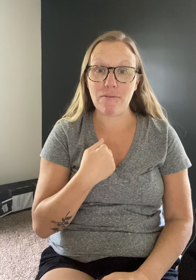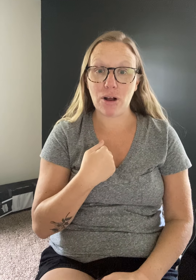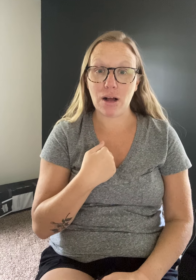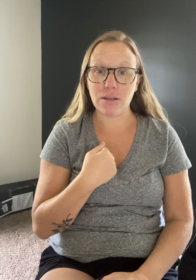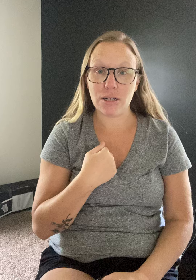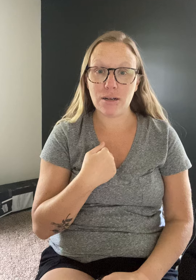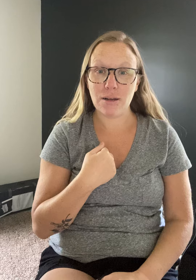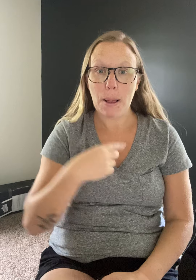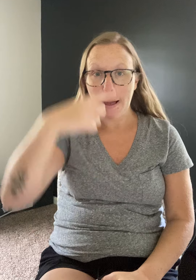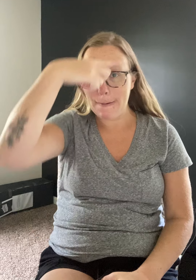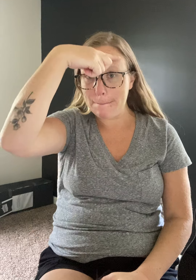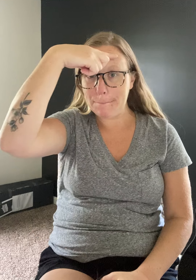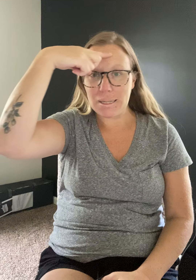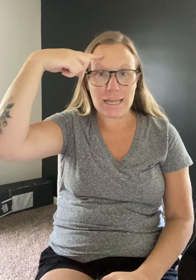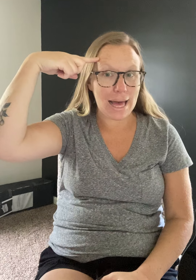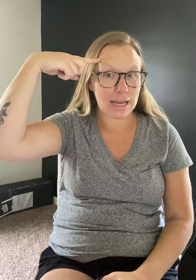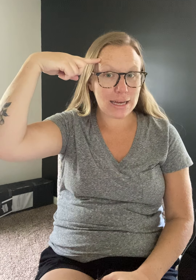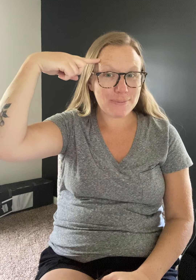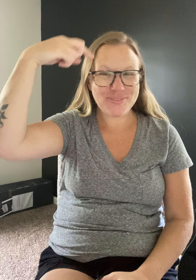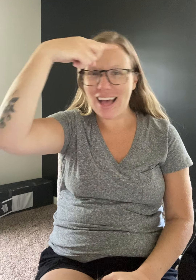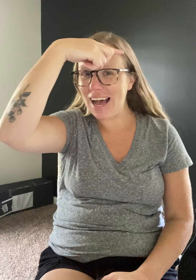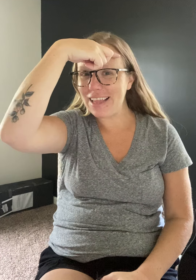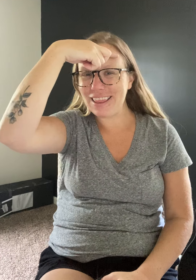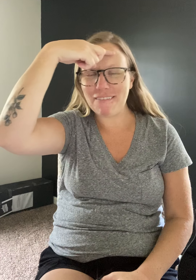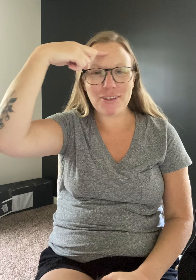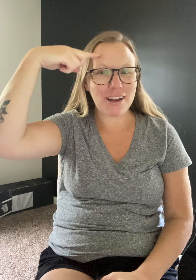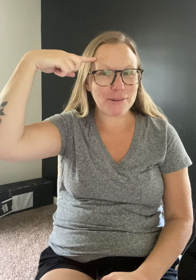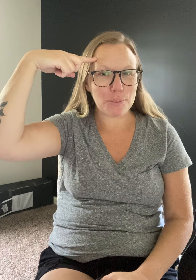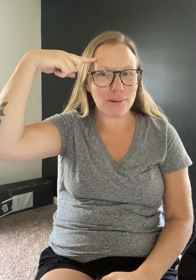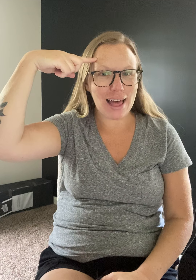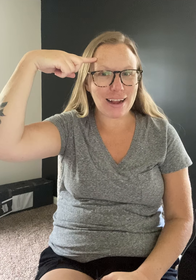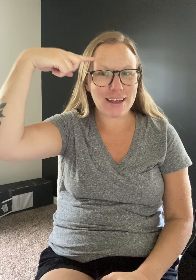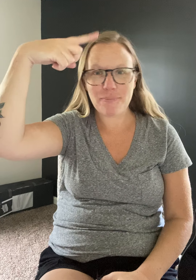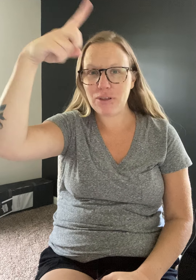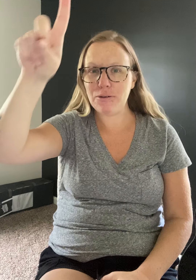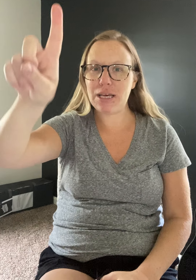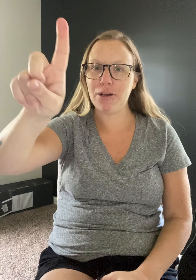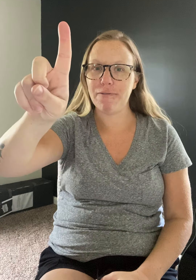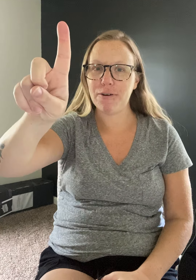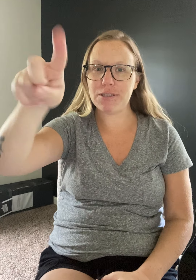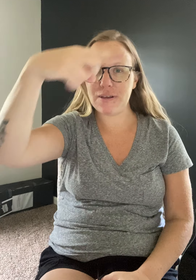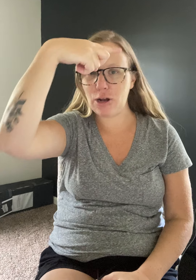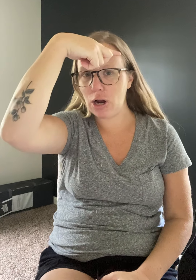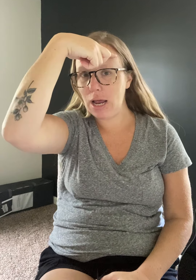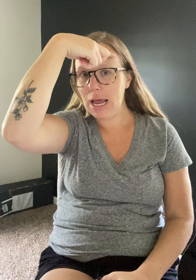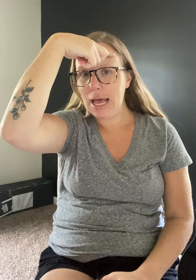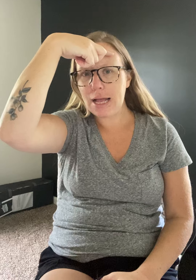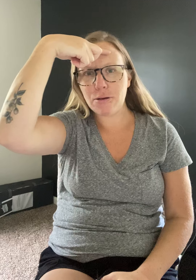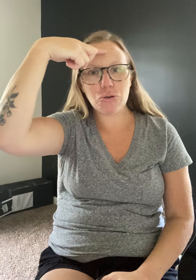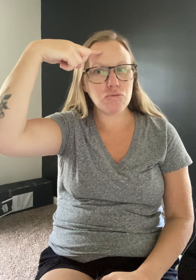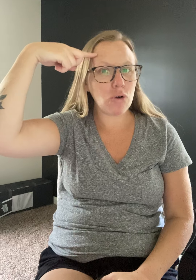favorite color, black. I love the color black. You take your first finger and you